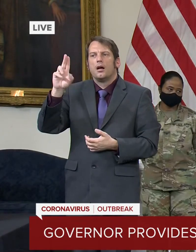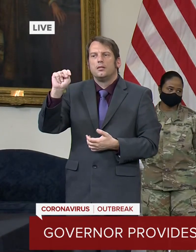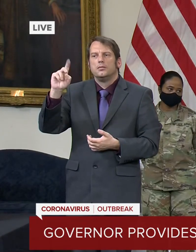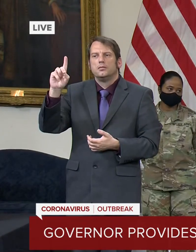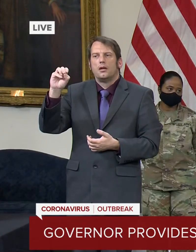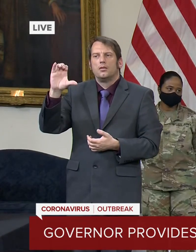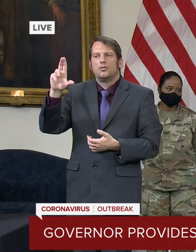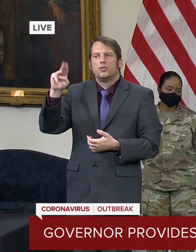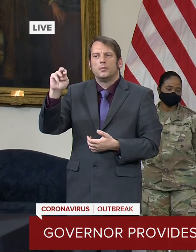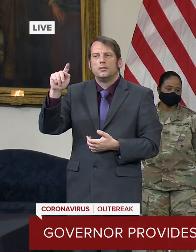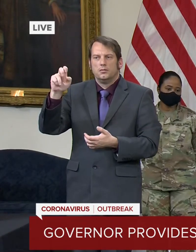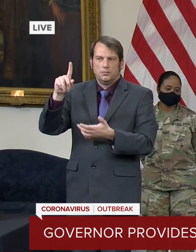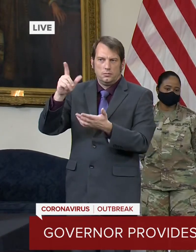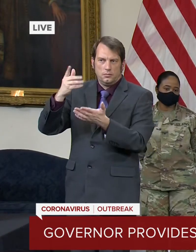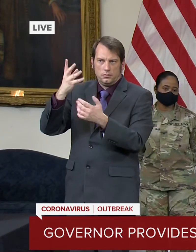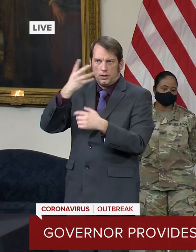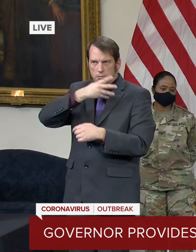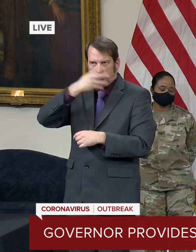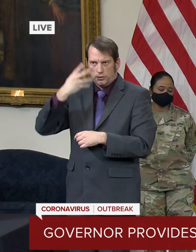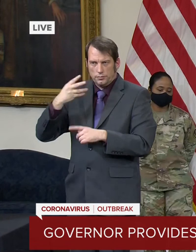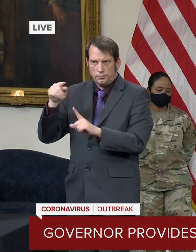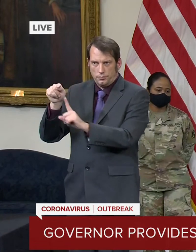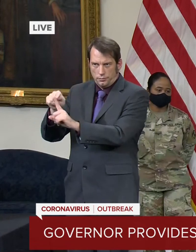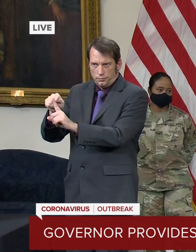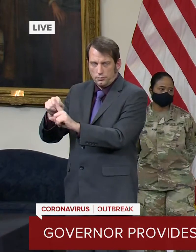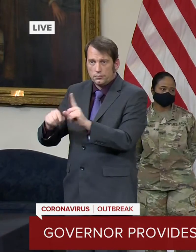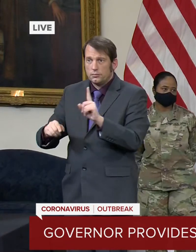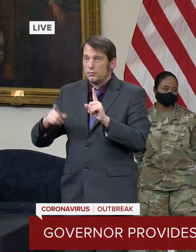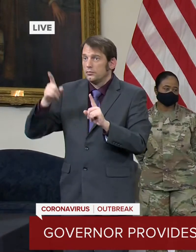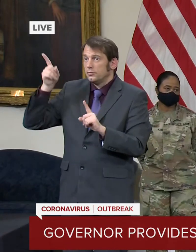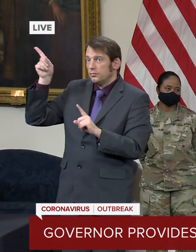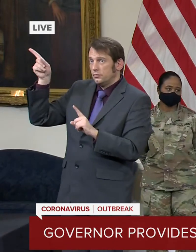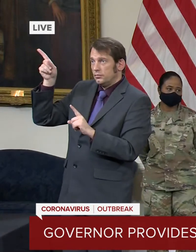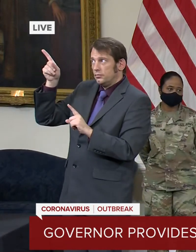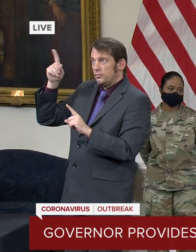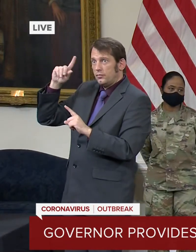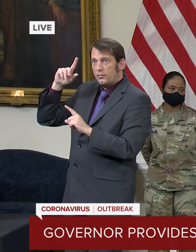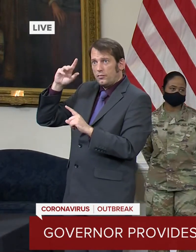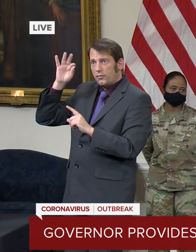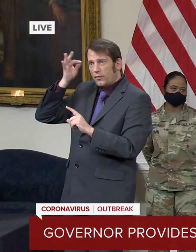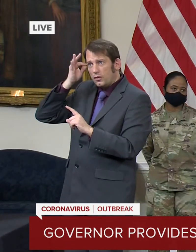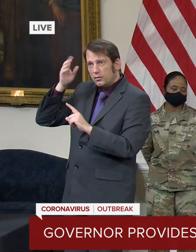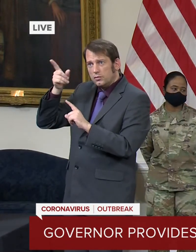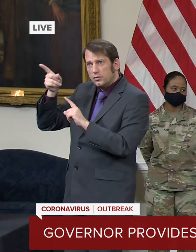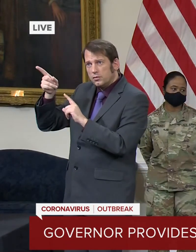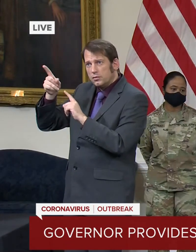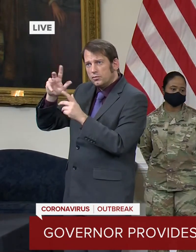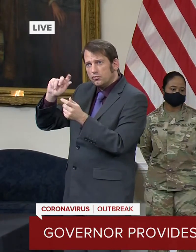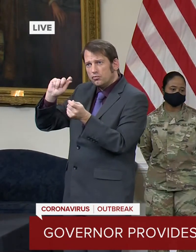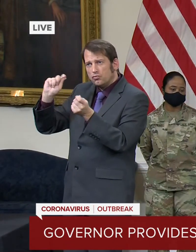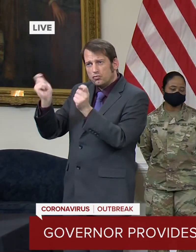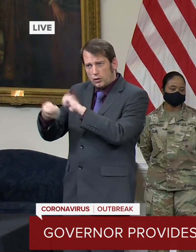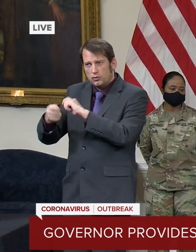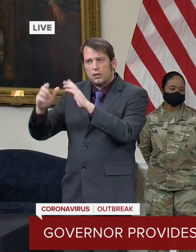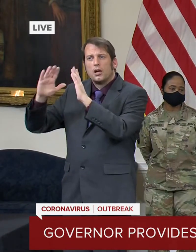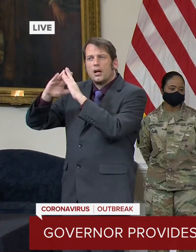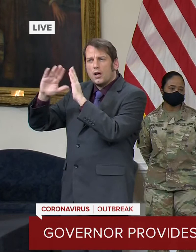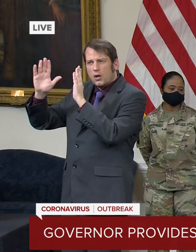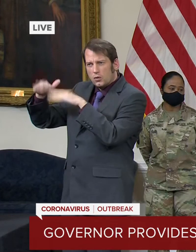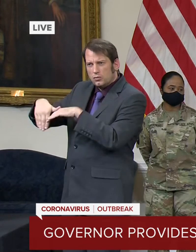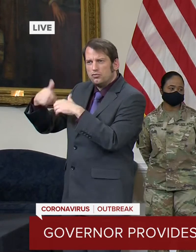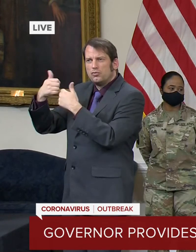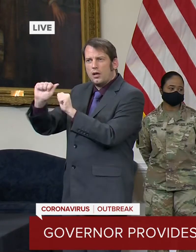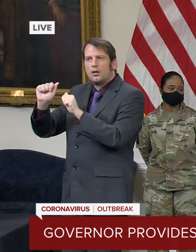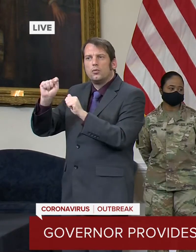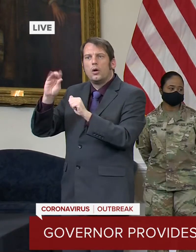anything that they do to attempt to change the bill that's already been passed unanimously by the Senate, that's been discussed with the Speaker